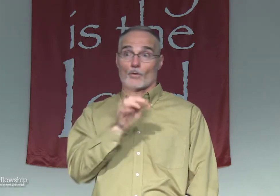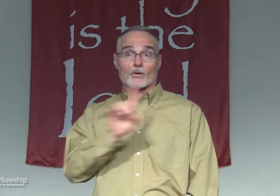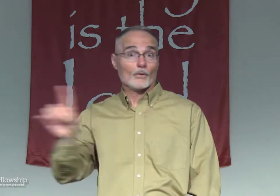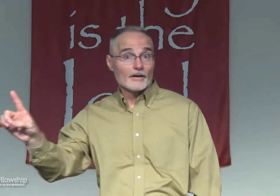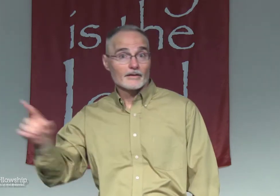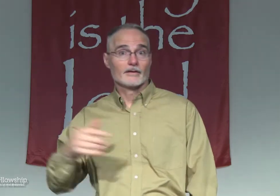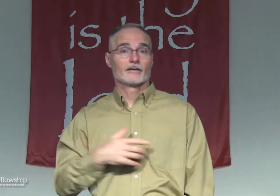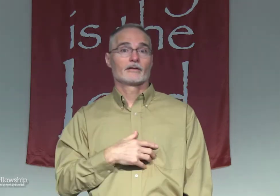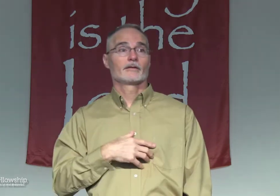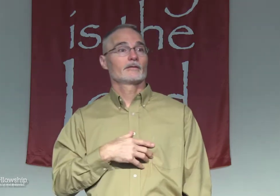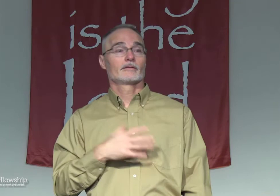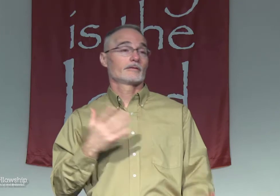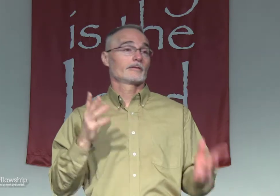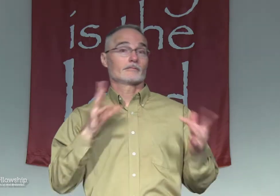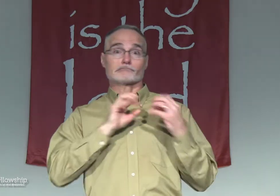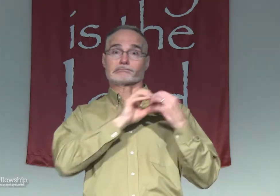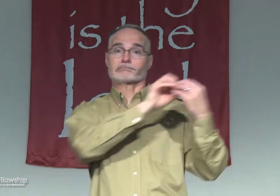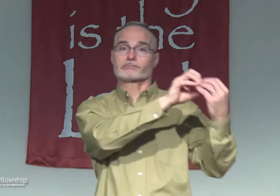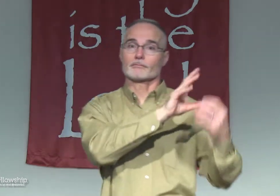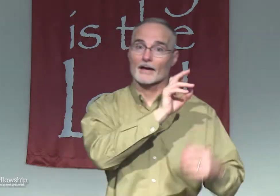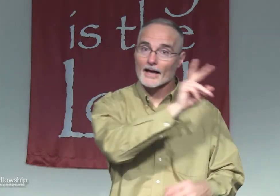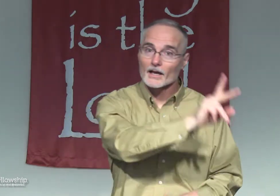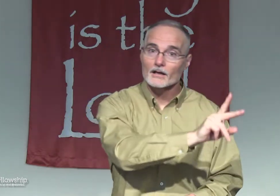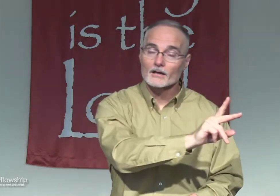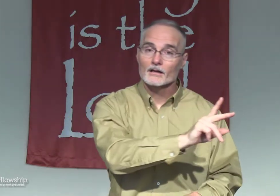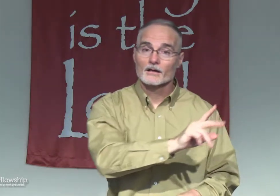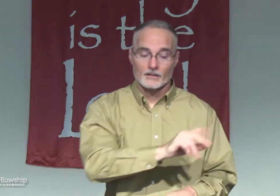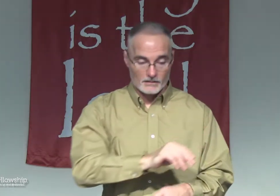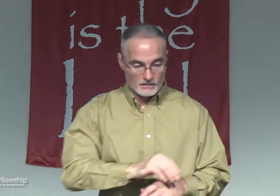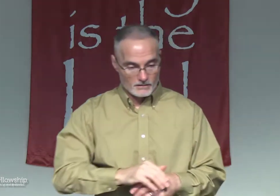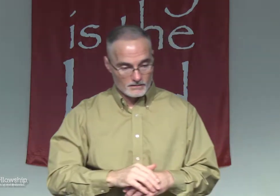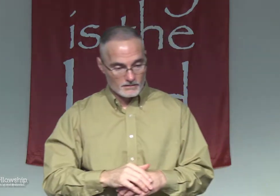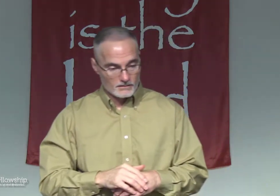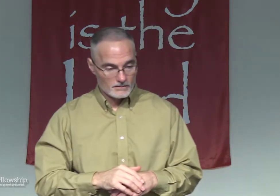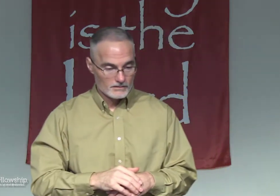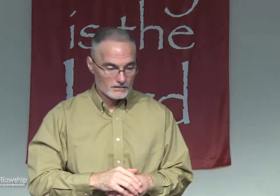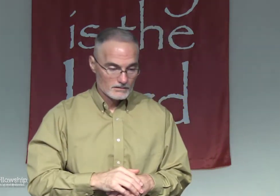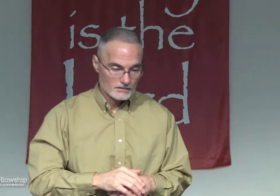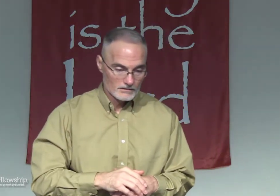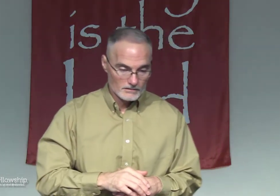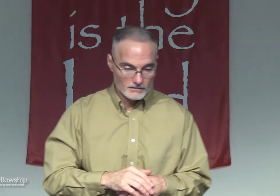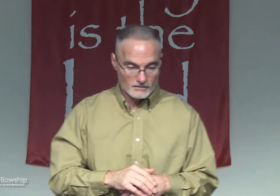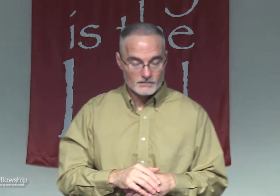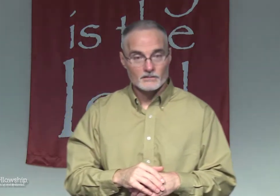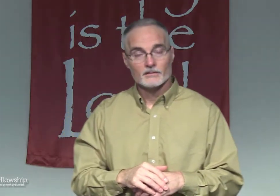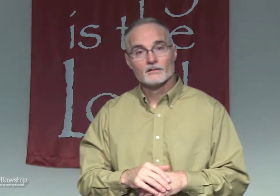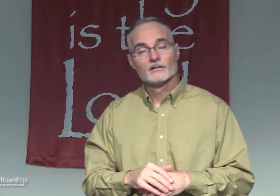like, just walk away, or maybe quarrel back with them.